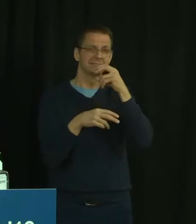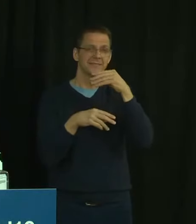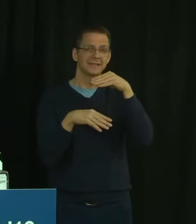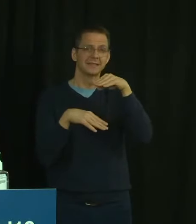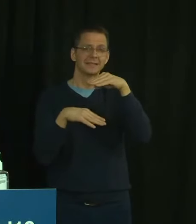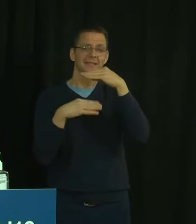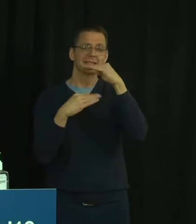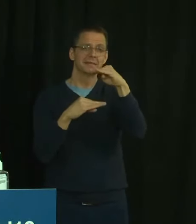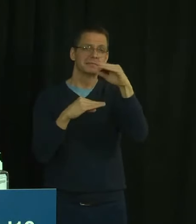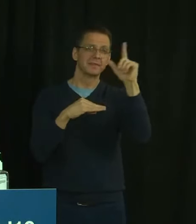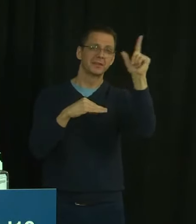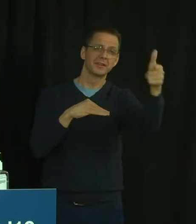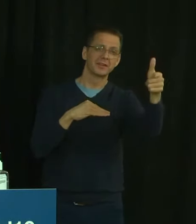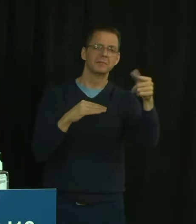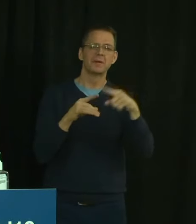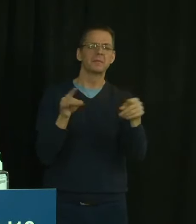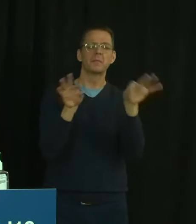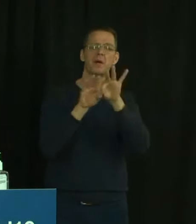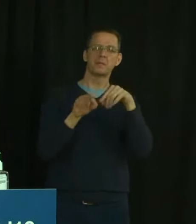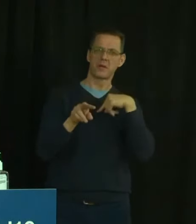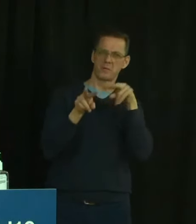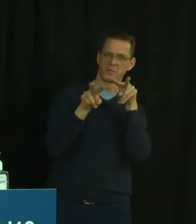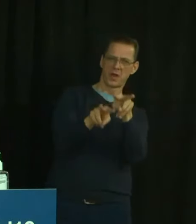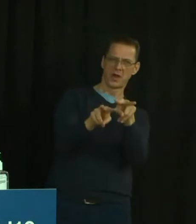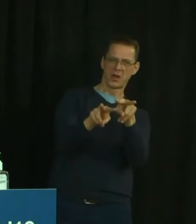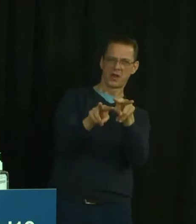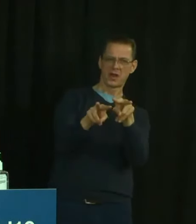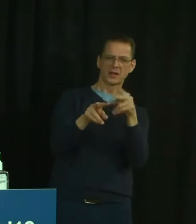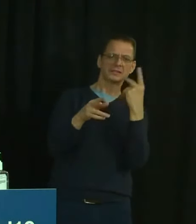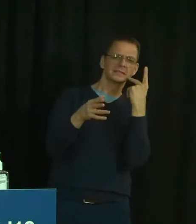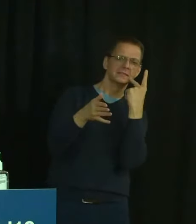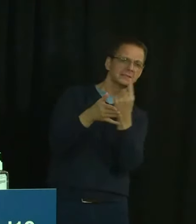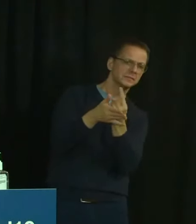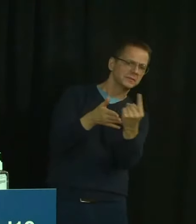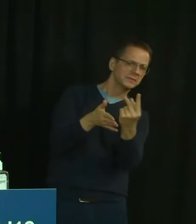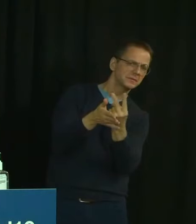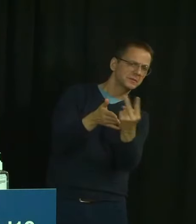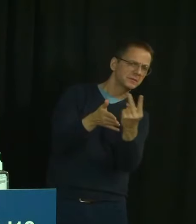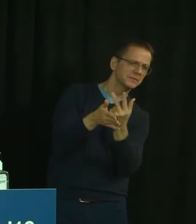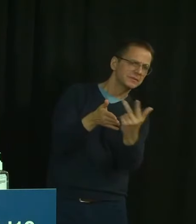ahead. Operator, could you put through the next caller, please?